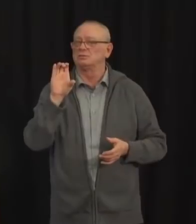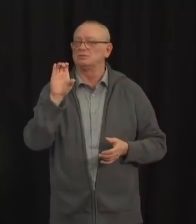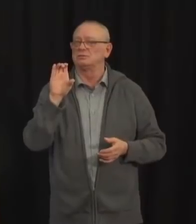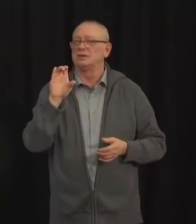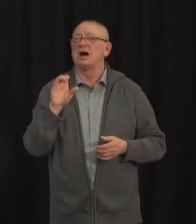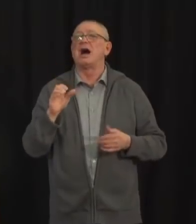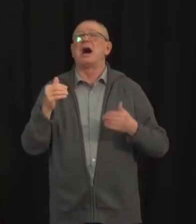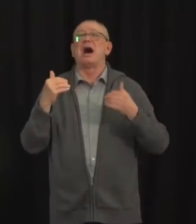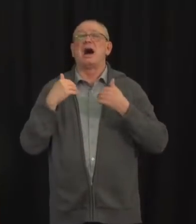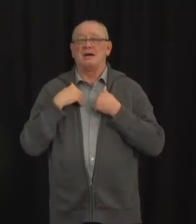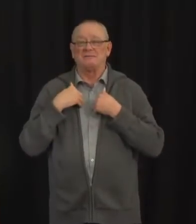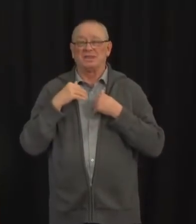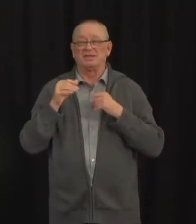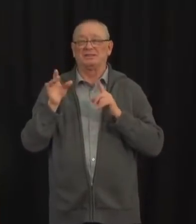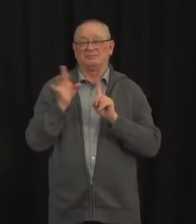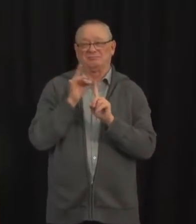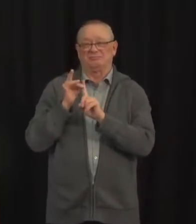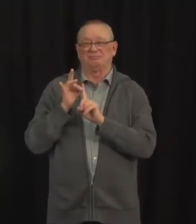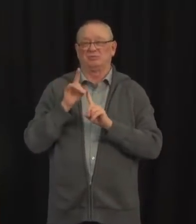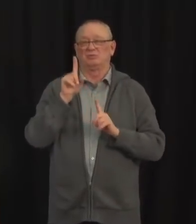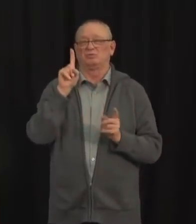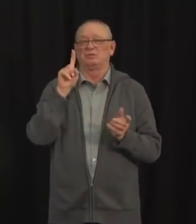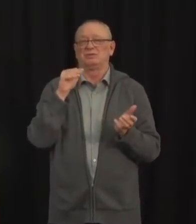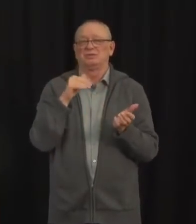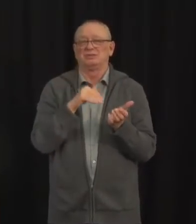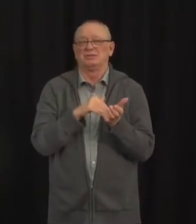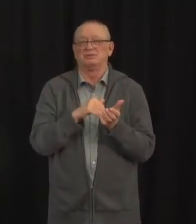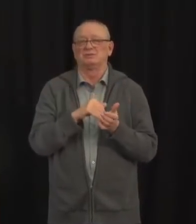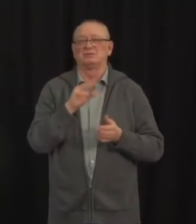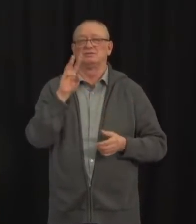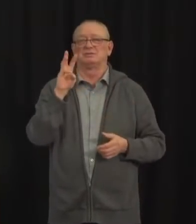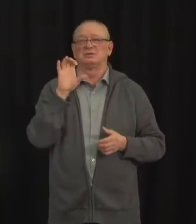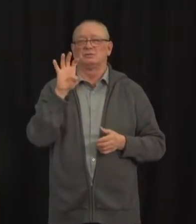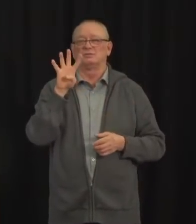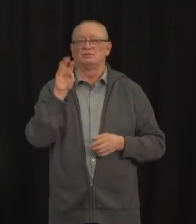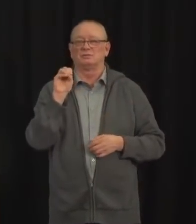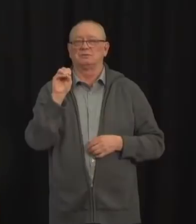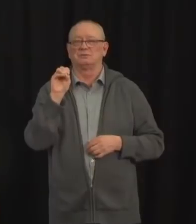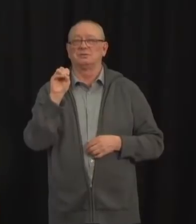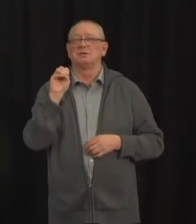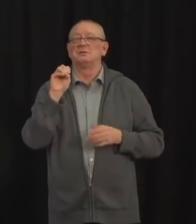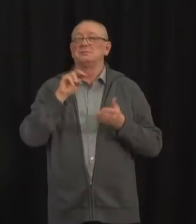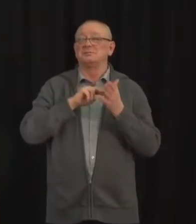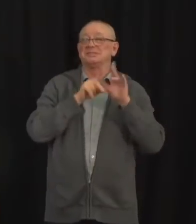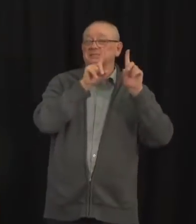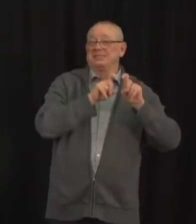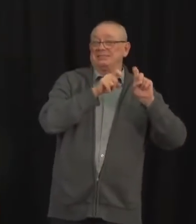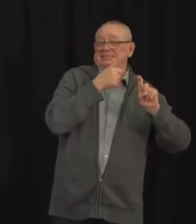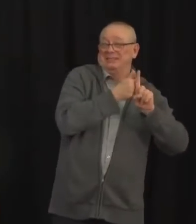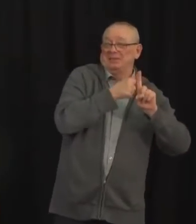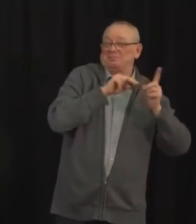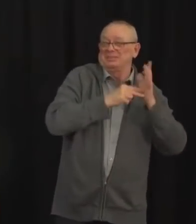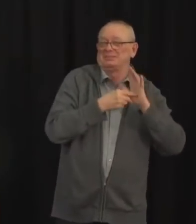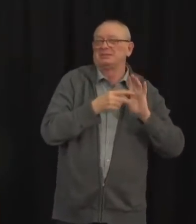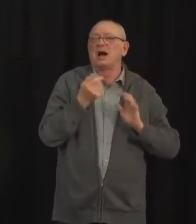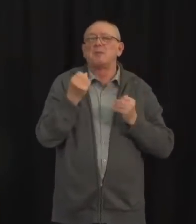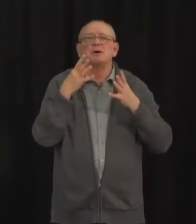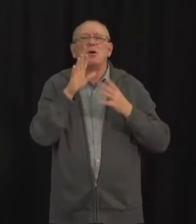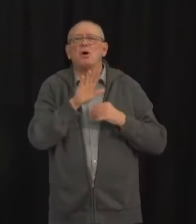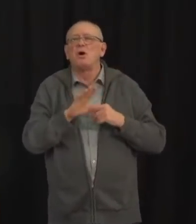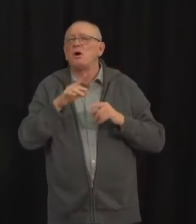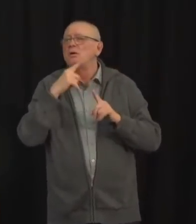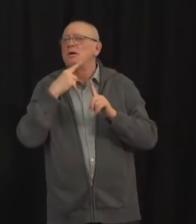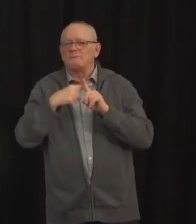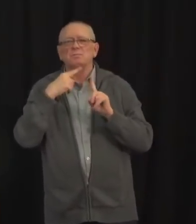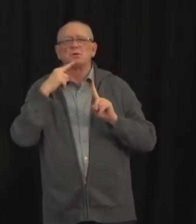about 8.9%. There are 685 people in hospital, including